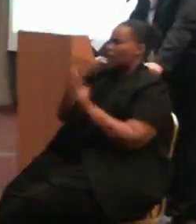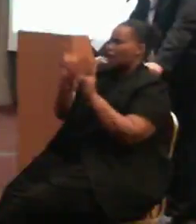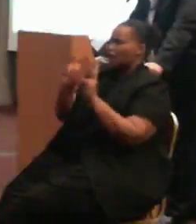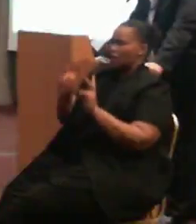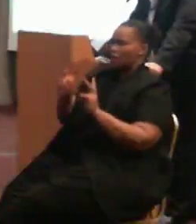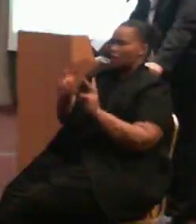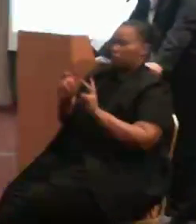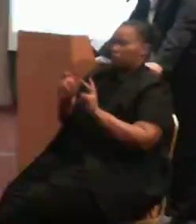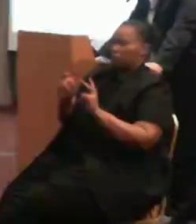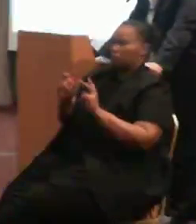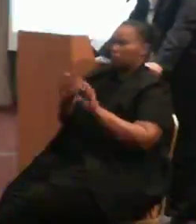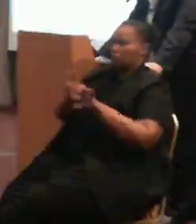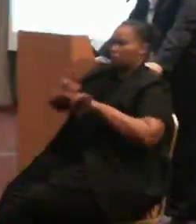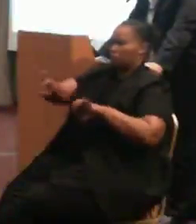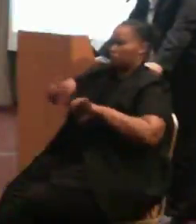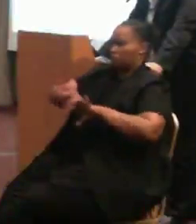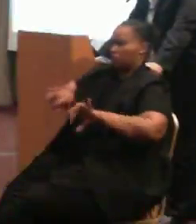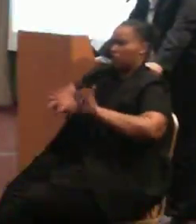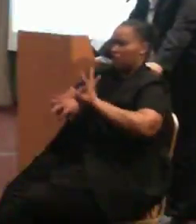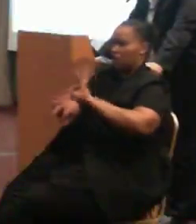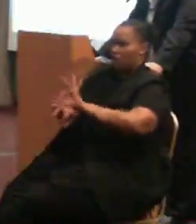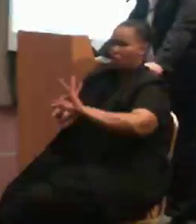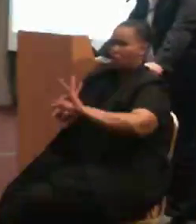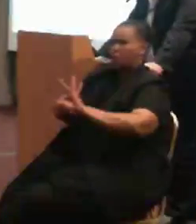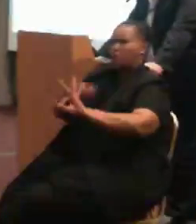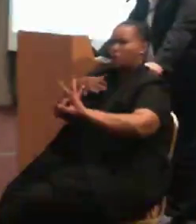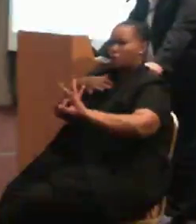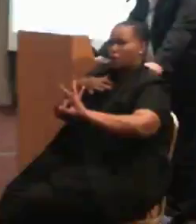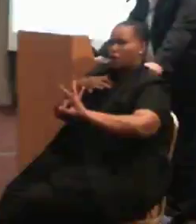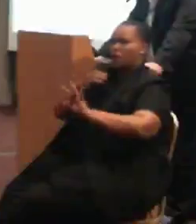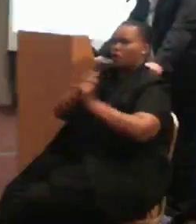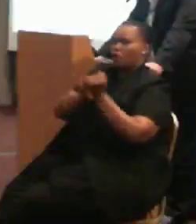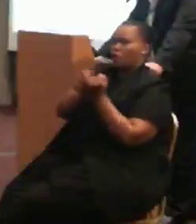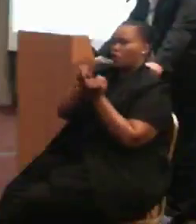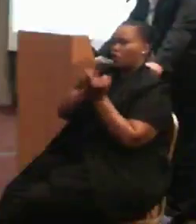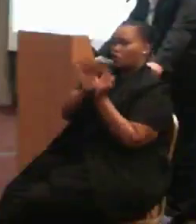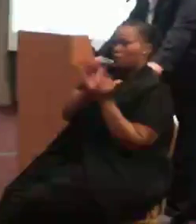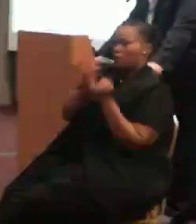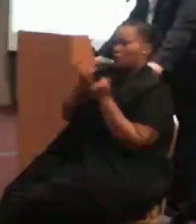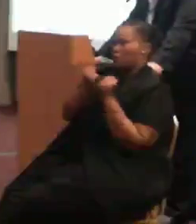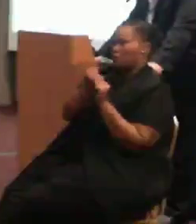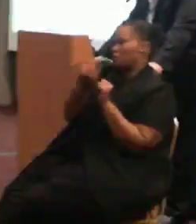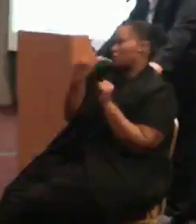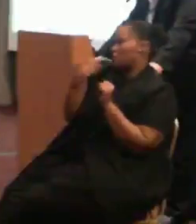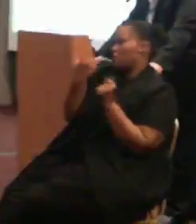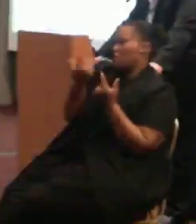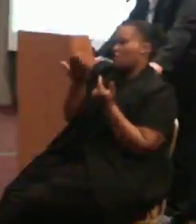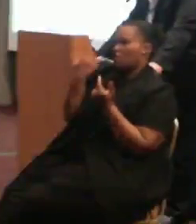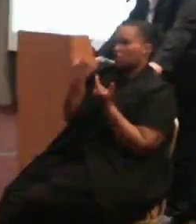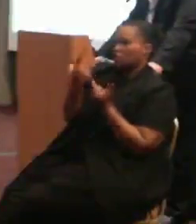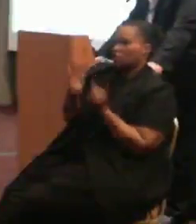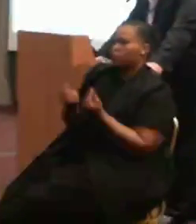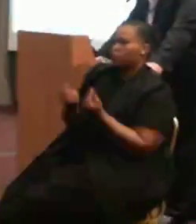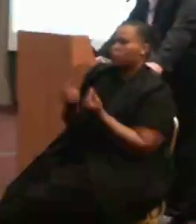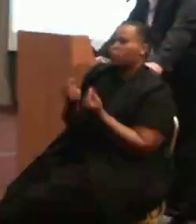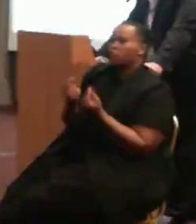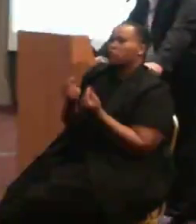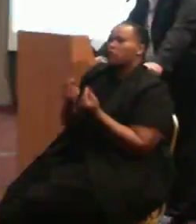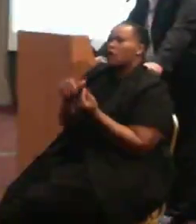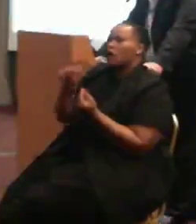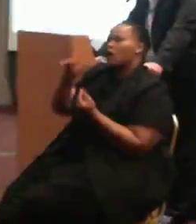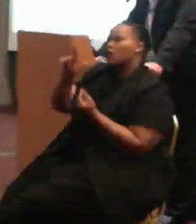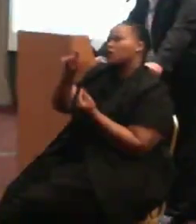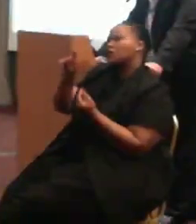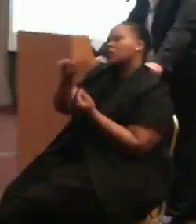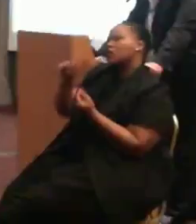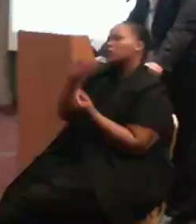3 units. Well, I did that application to the Competition Commission 3 years ago. It was stopped by my previous employer, Outer, but